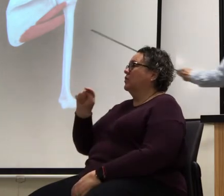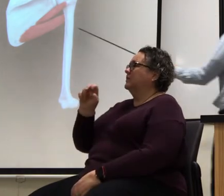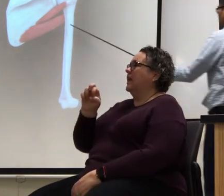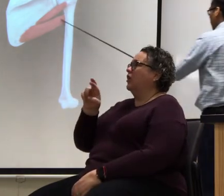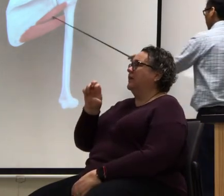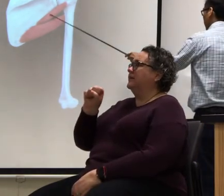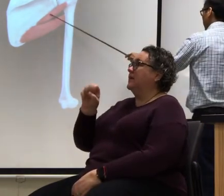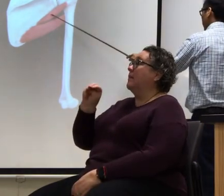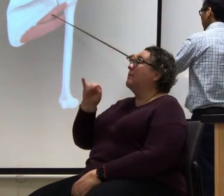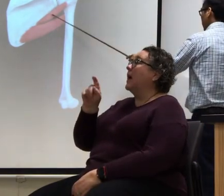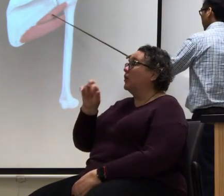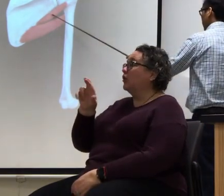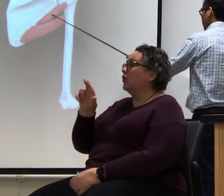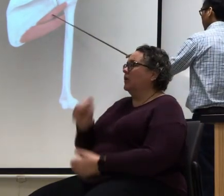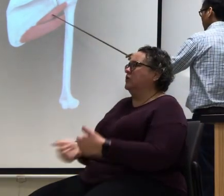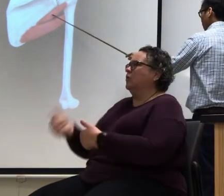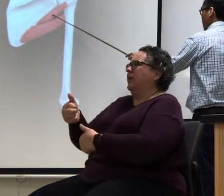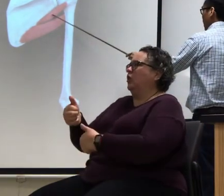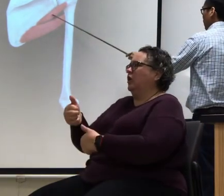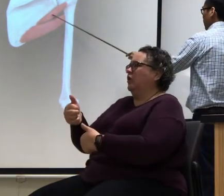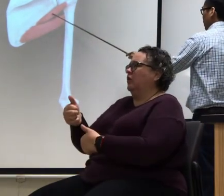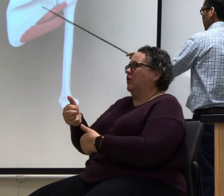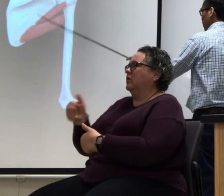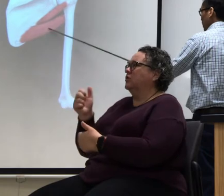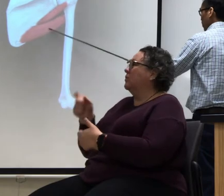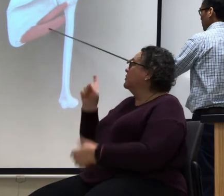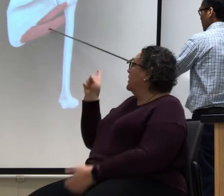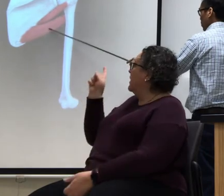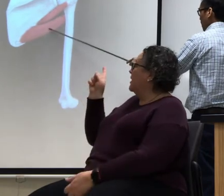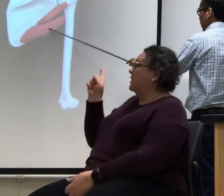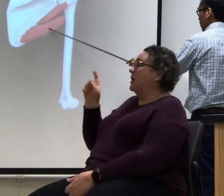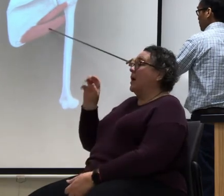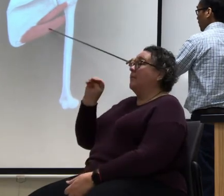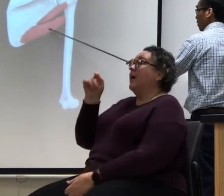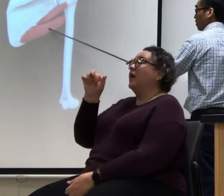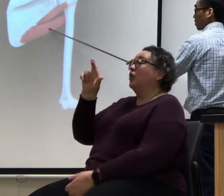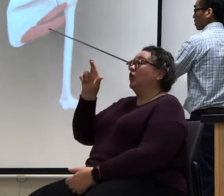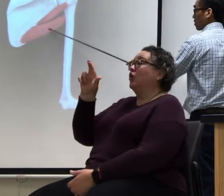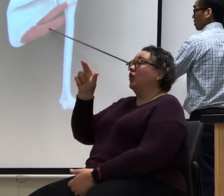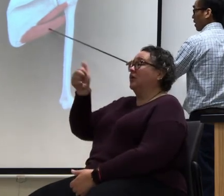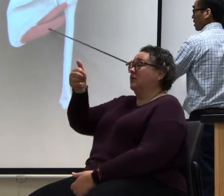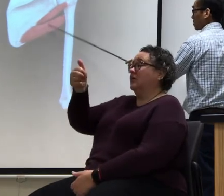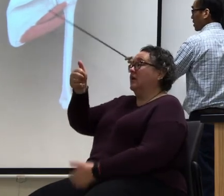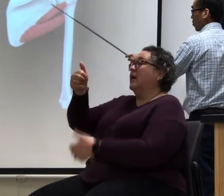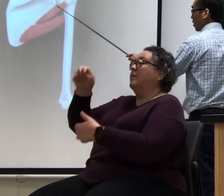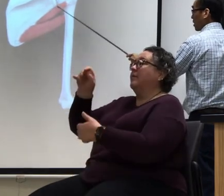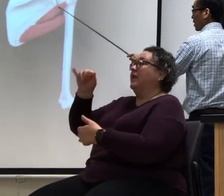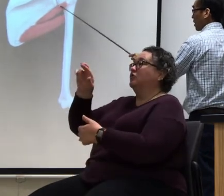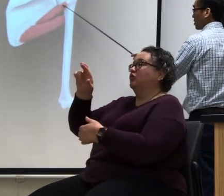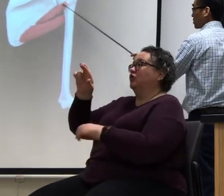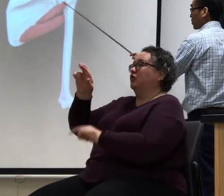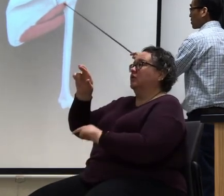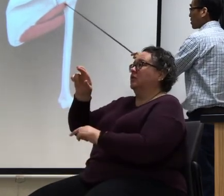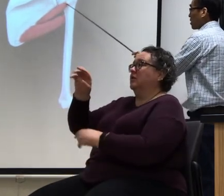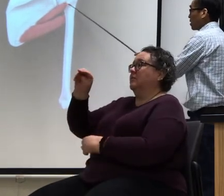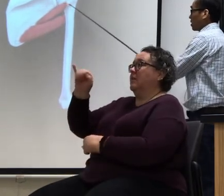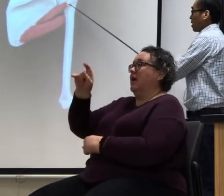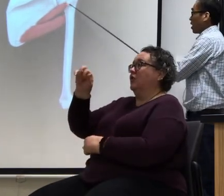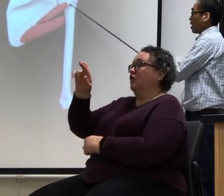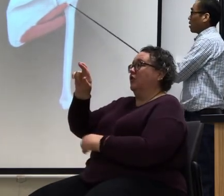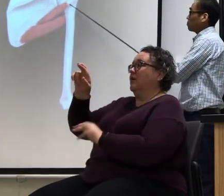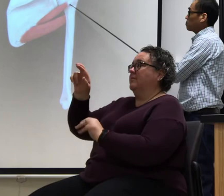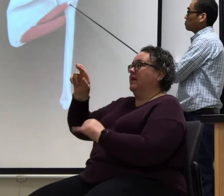So which one's that? Terry's minor. Terry's major right below and is bigger. Okay, so see how one inserts,